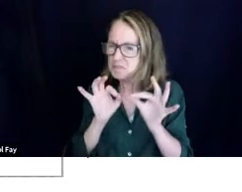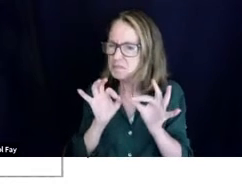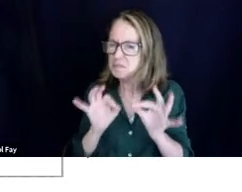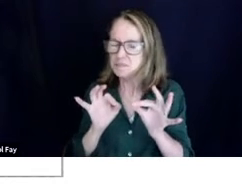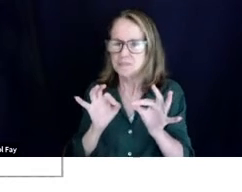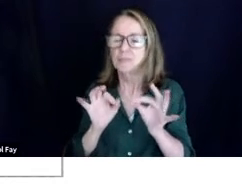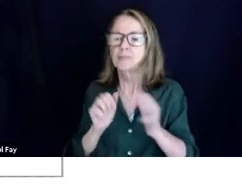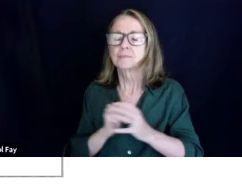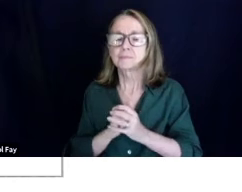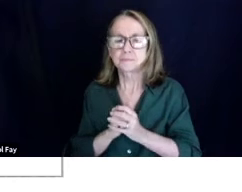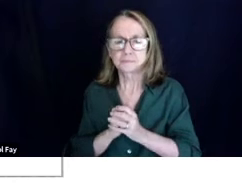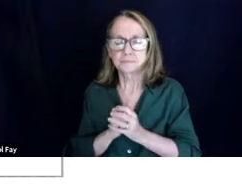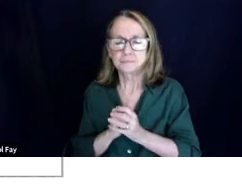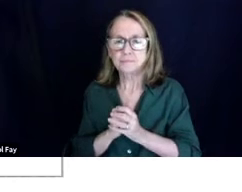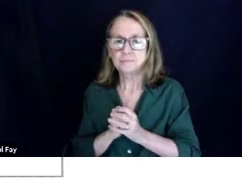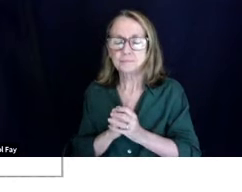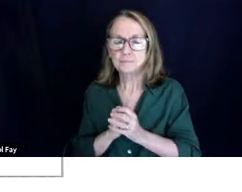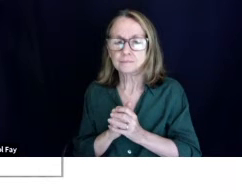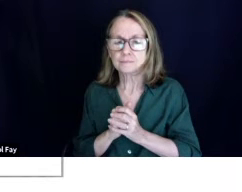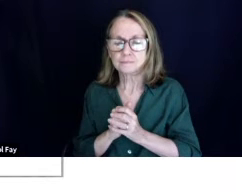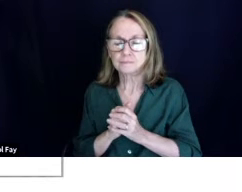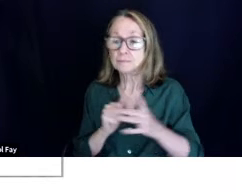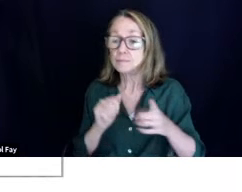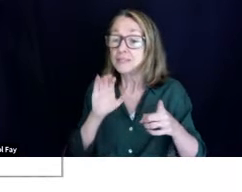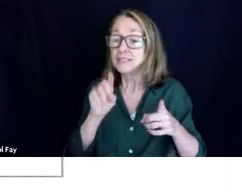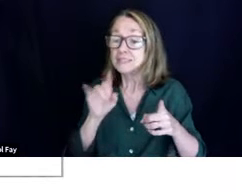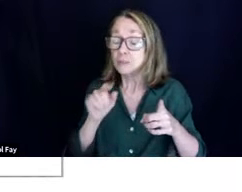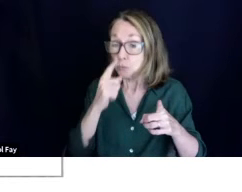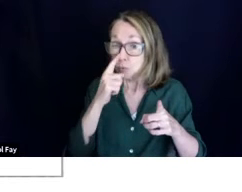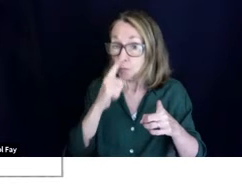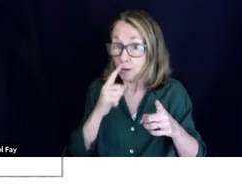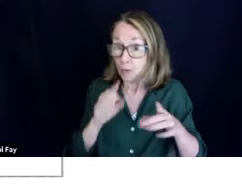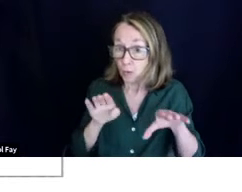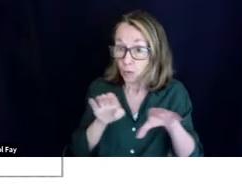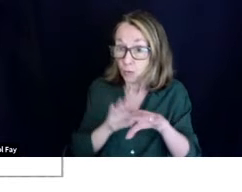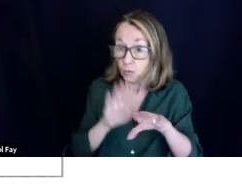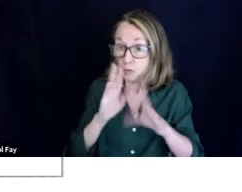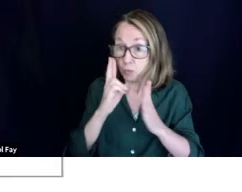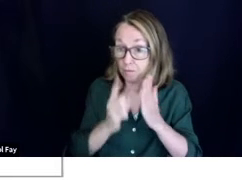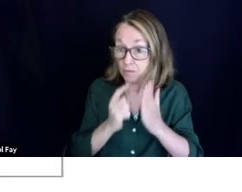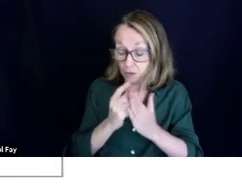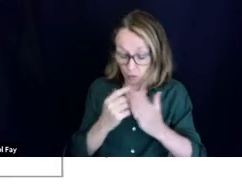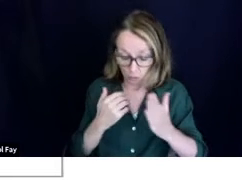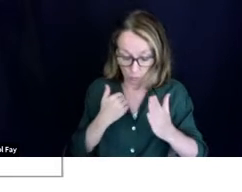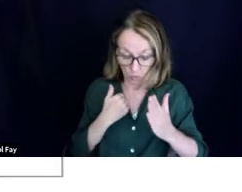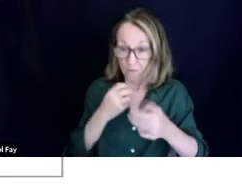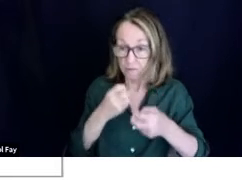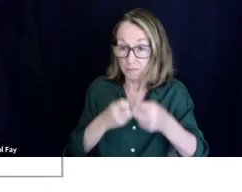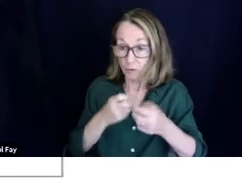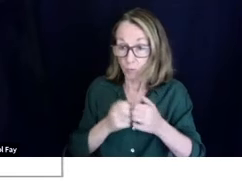consistent. Cindy, can I please request that you close your video?